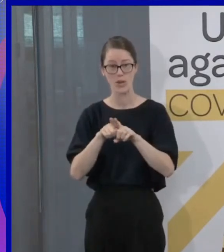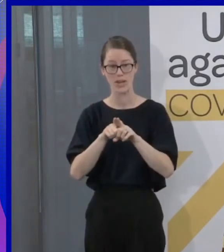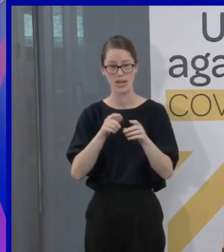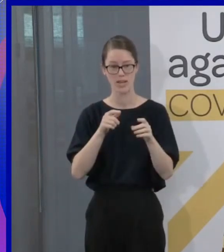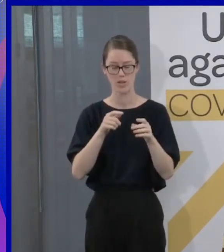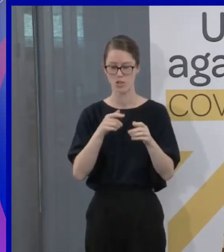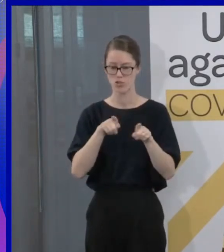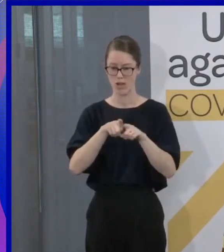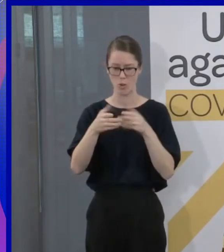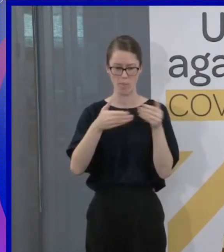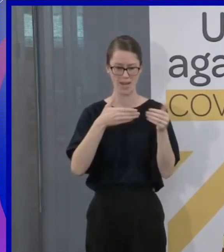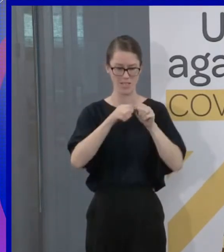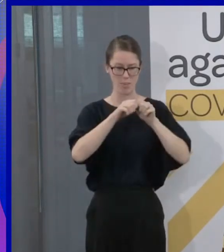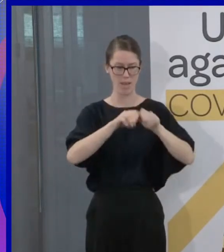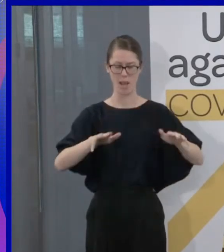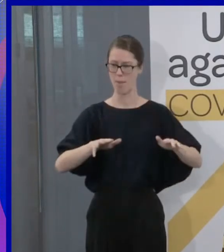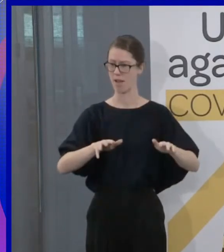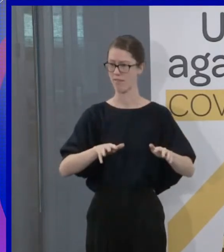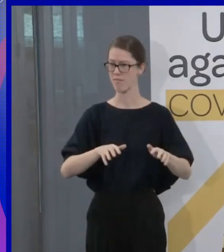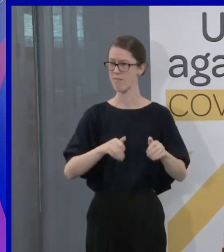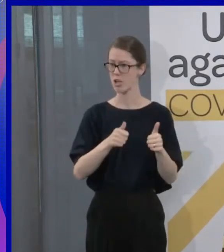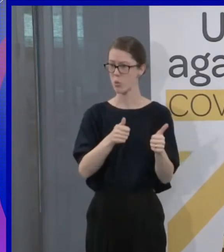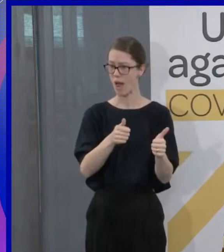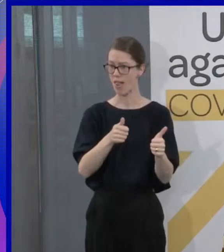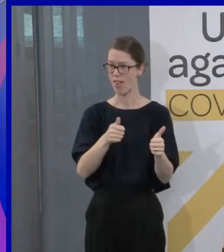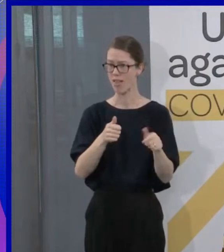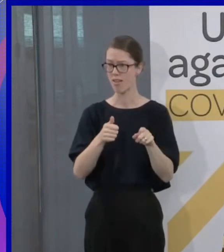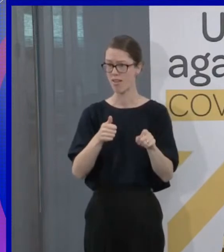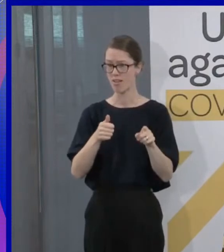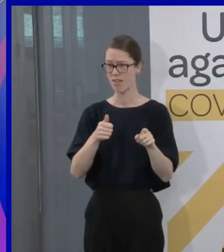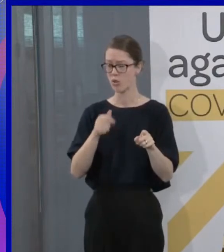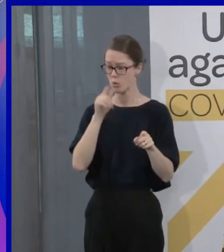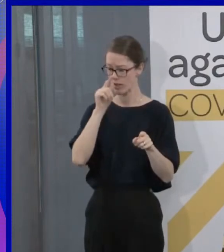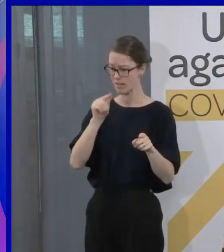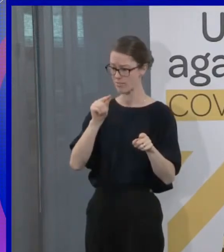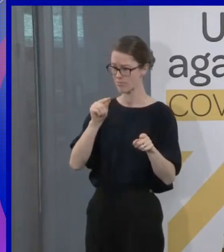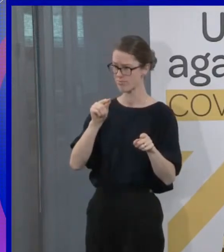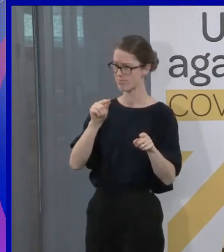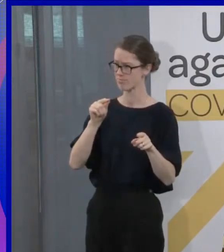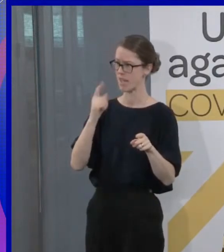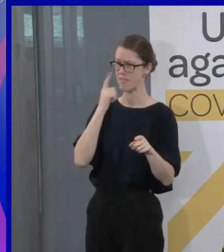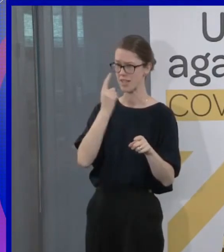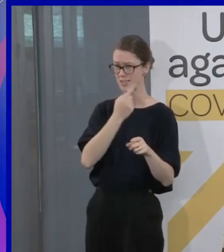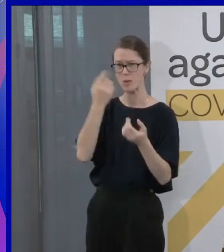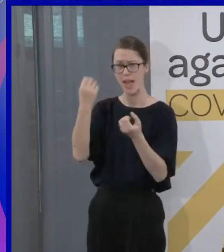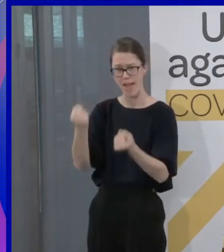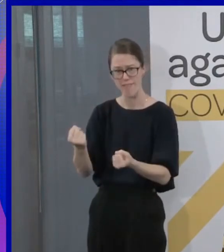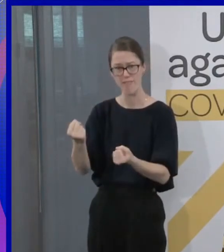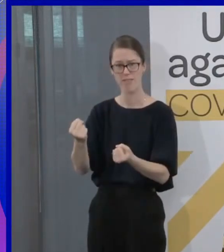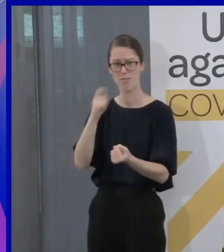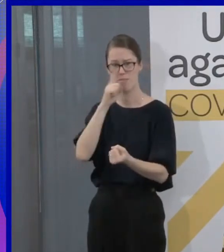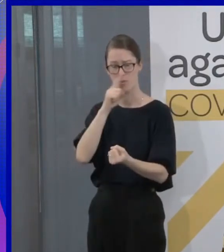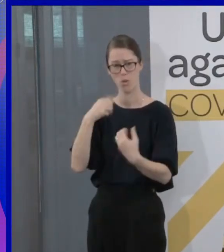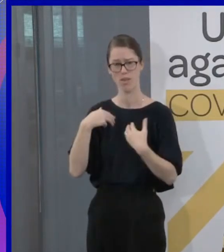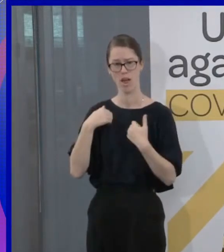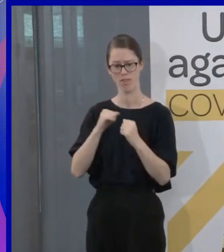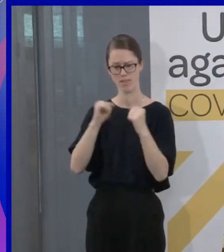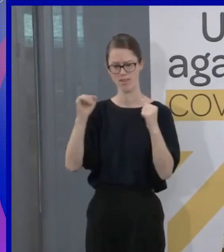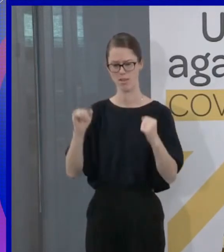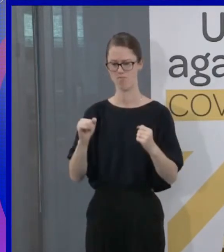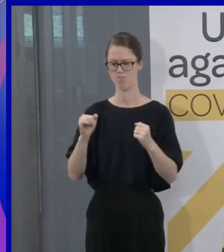managing a pandemic in this country very well, and that's required. And you can see just how people across the health system step